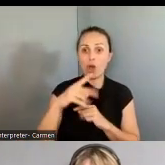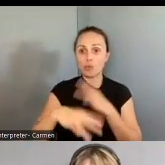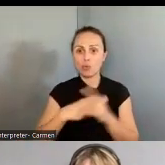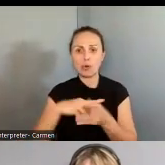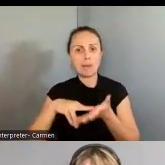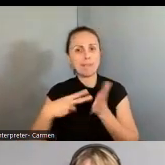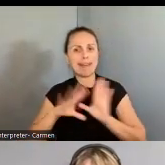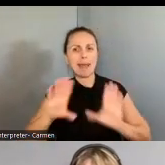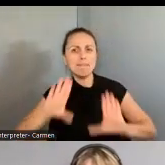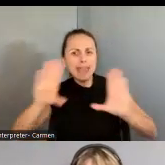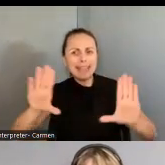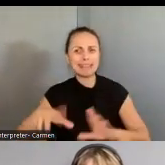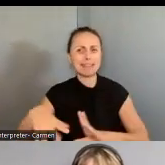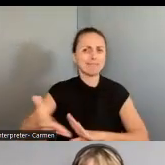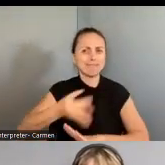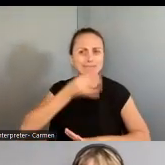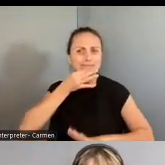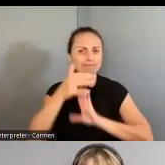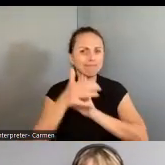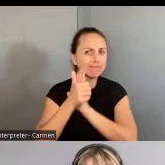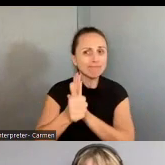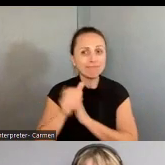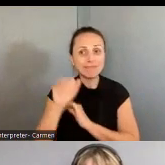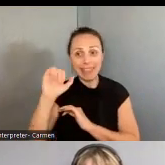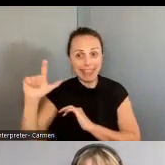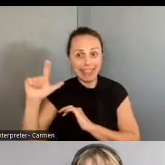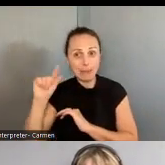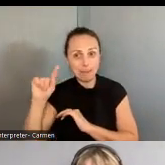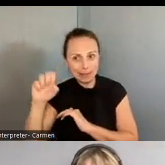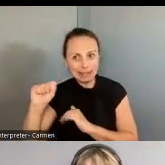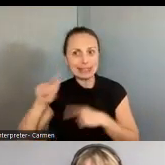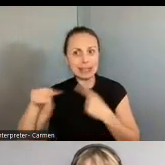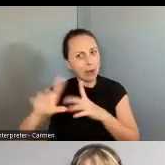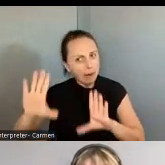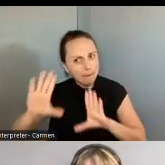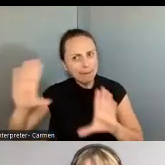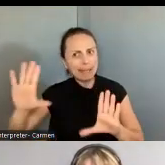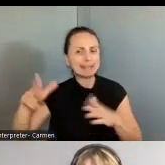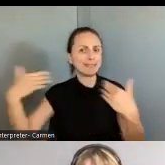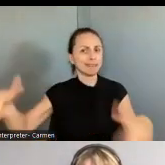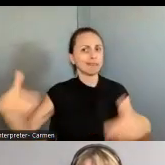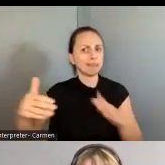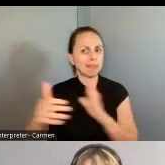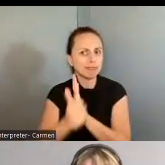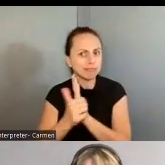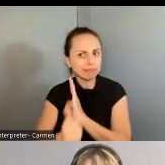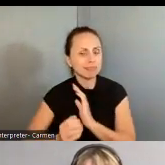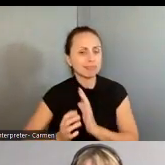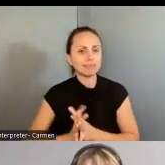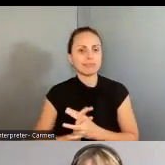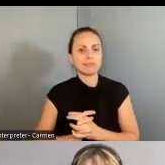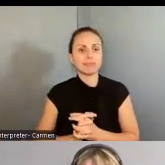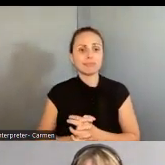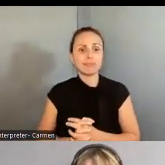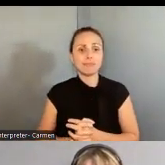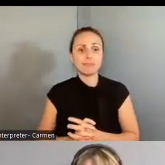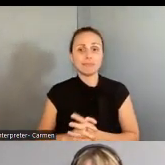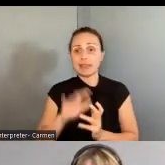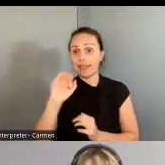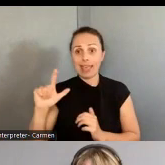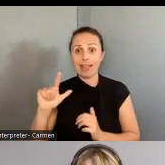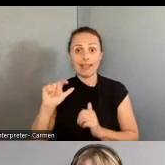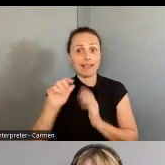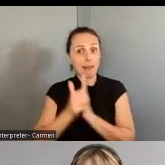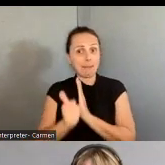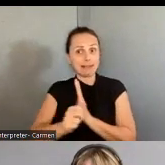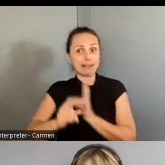amazing and incredible. So Ill Abilities is all about amazing and incredible abilities. And what Ill Abilities is it's an international